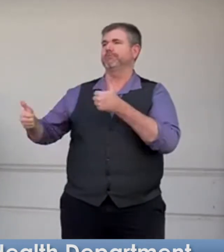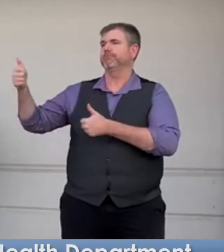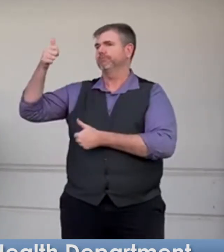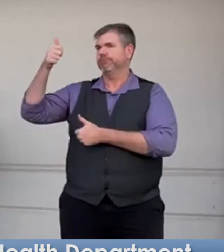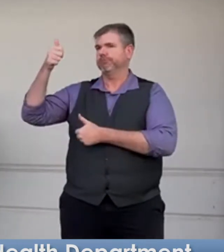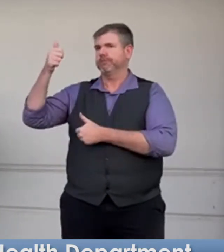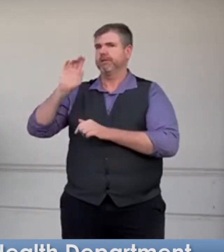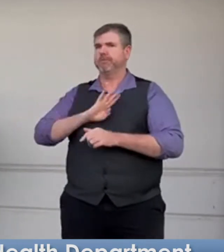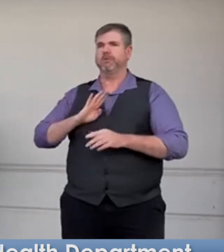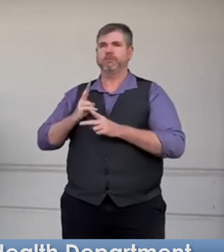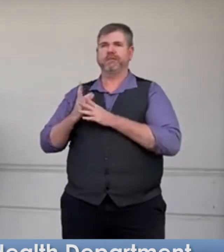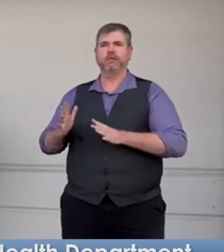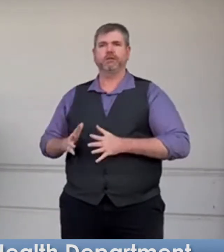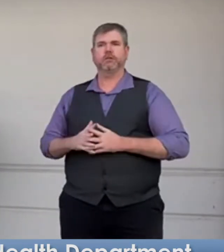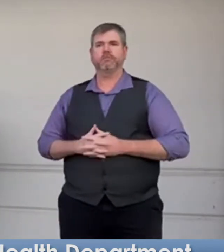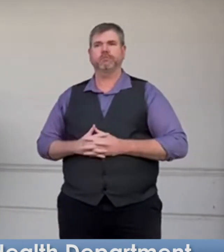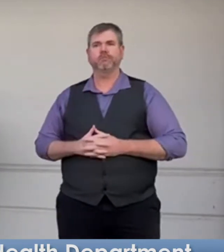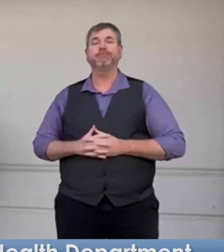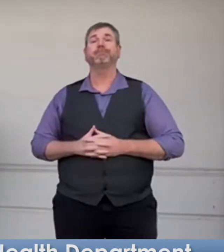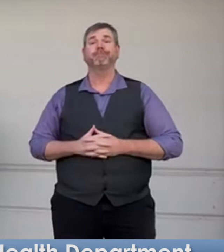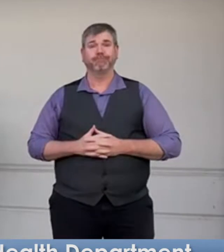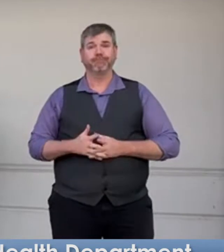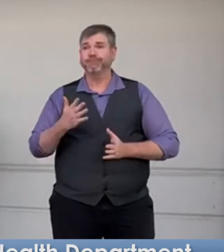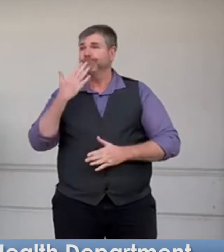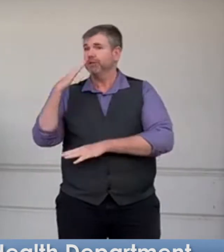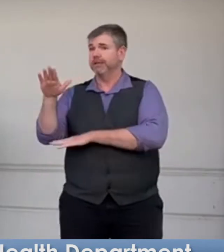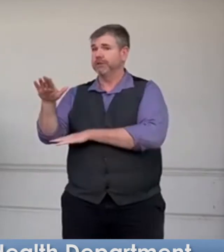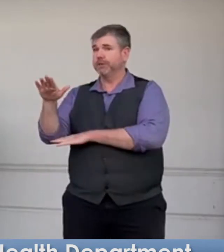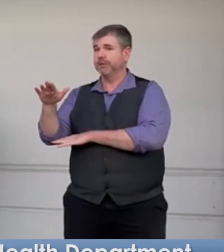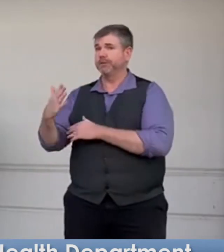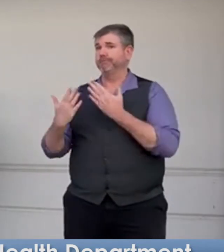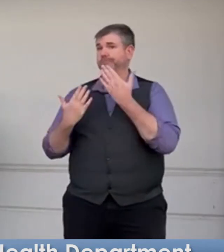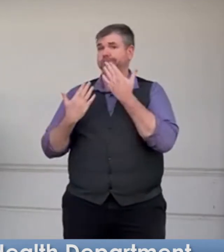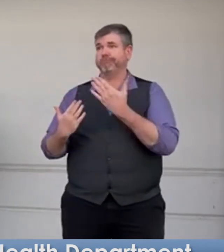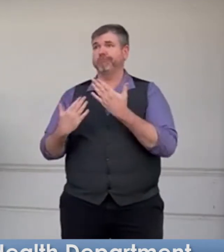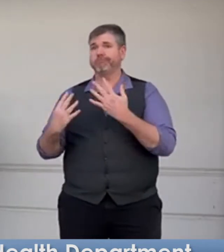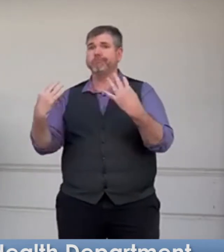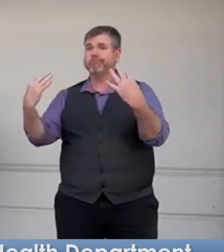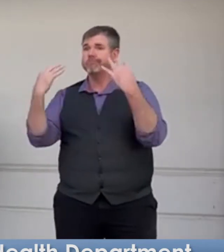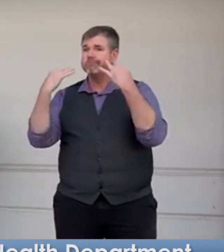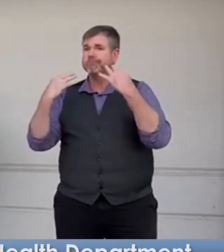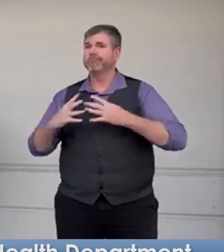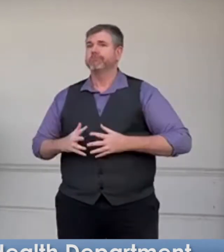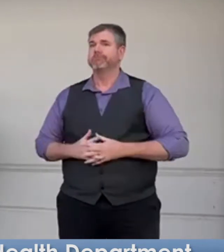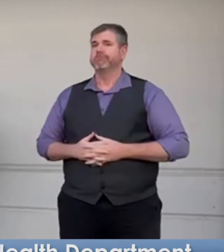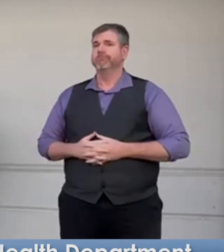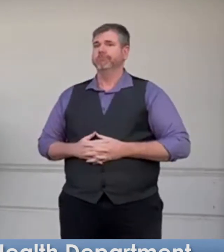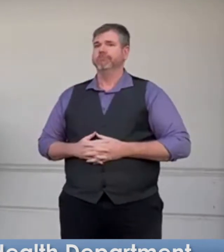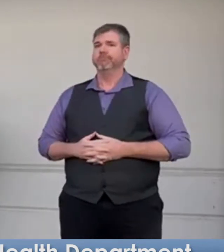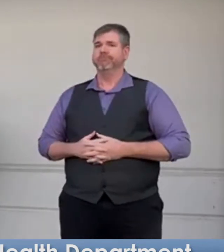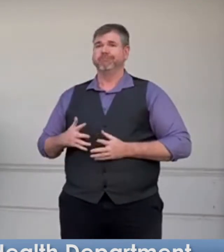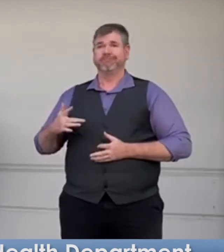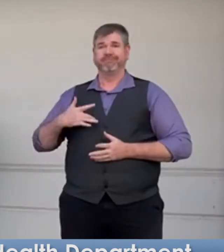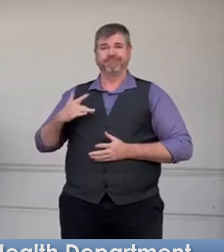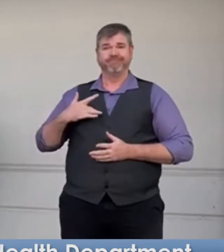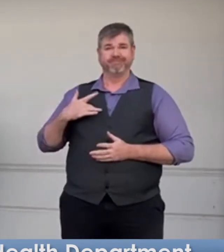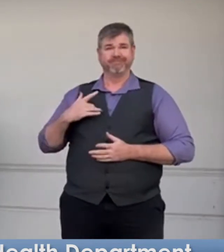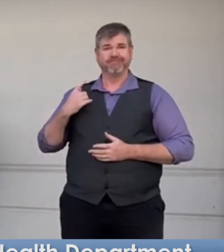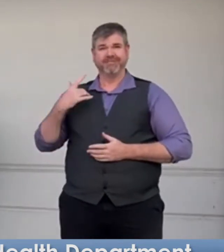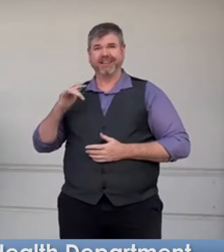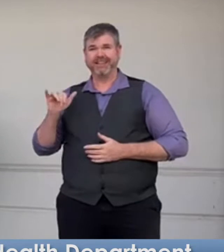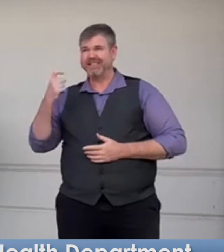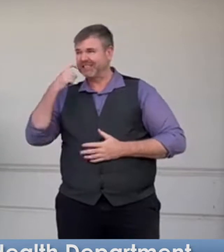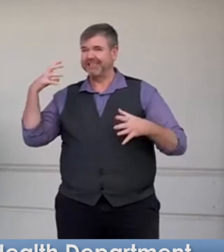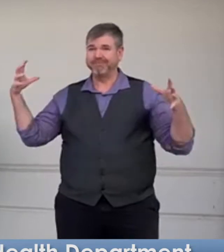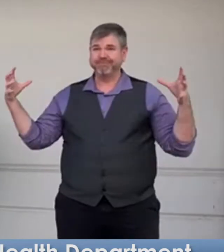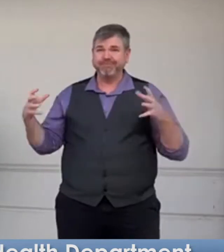Good afternoon, and thank you for being here. I know we were just all together, at which time I announced that we were likely to move